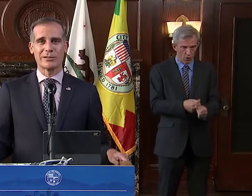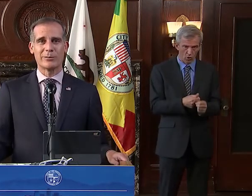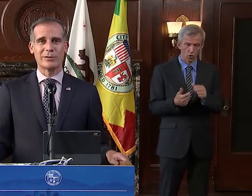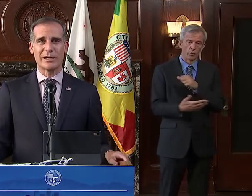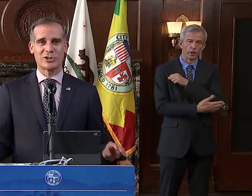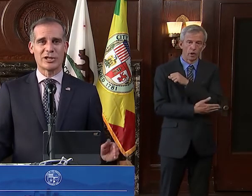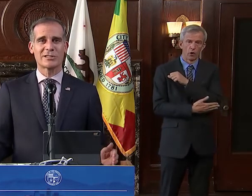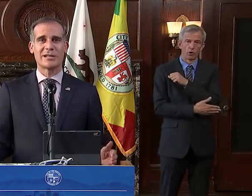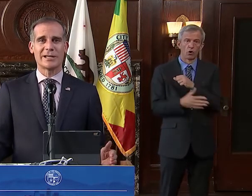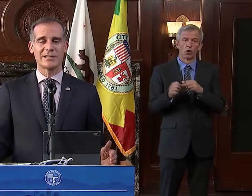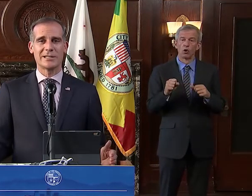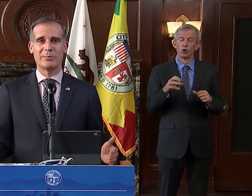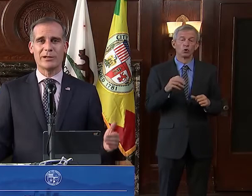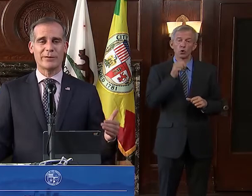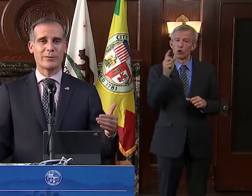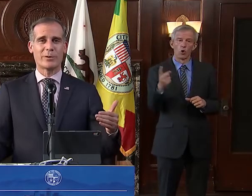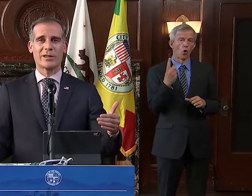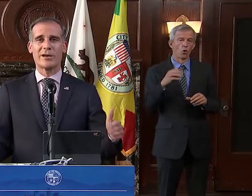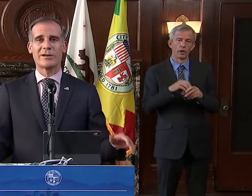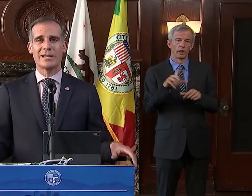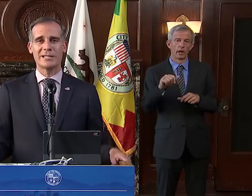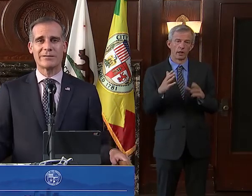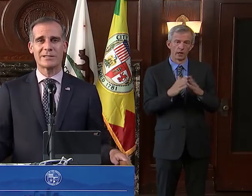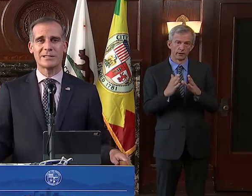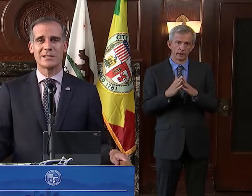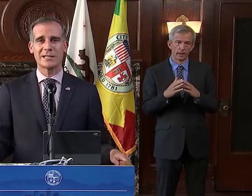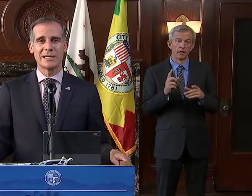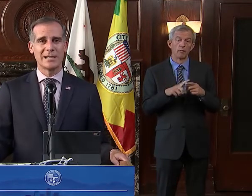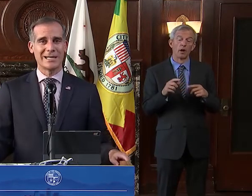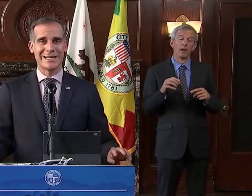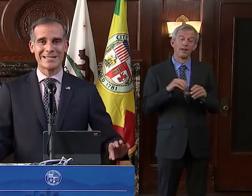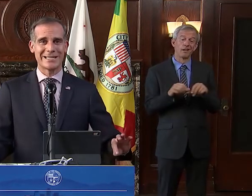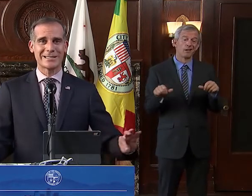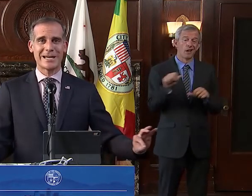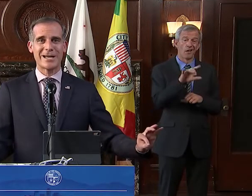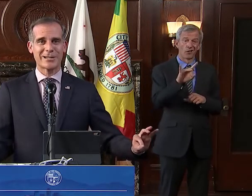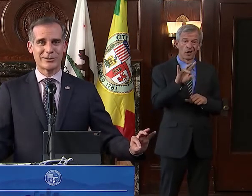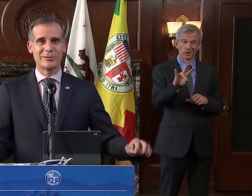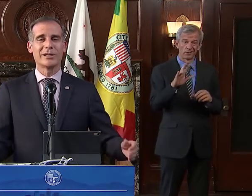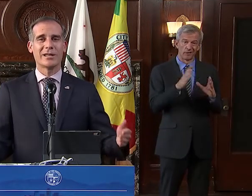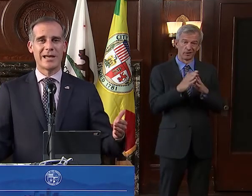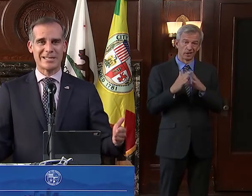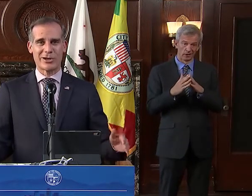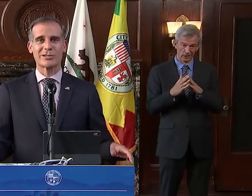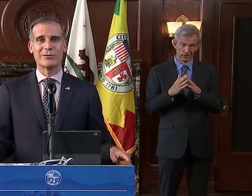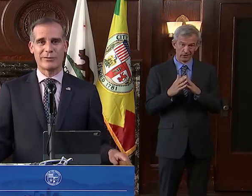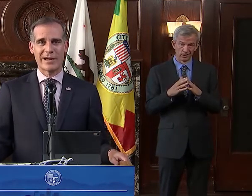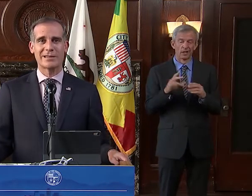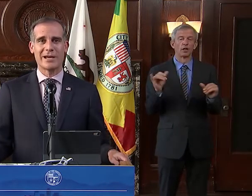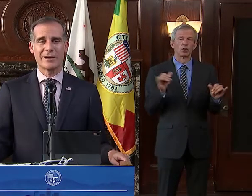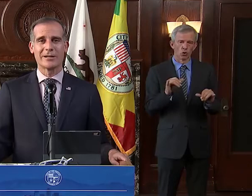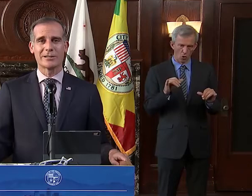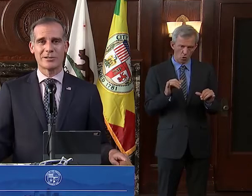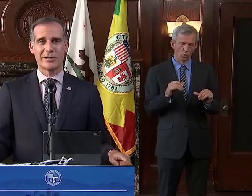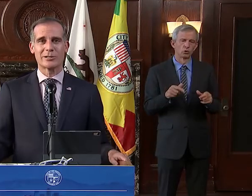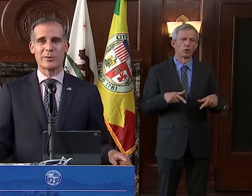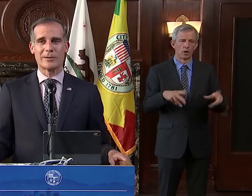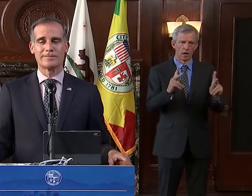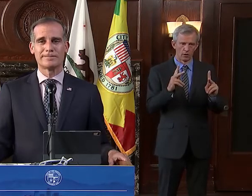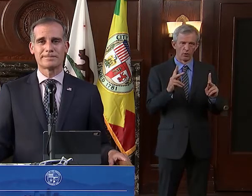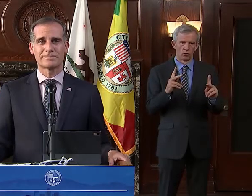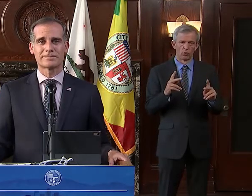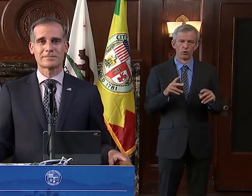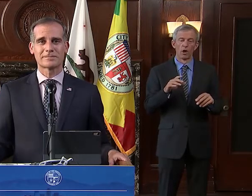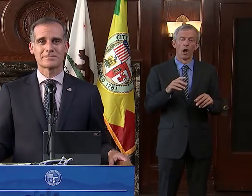we certainly will, not just in LA City, but if you're in one of the other 87 cities, unless they decide not to, that is also in effect there starting